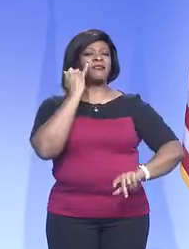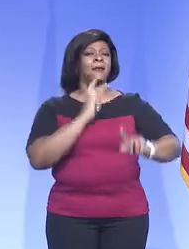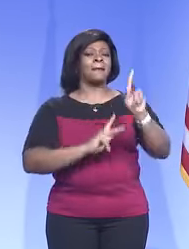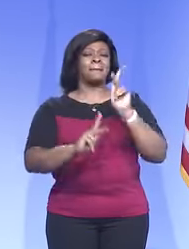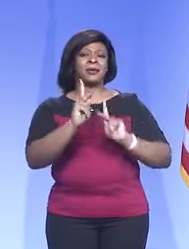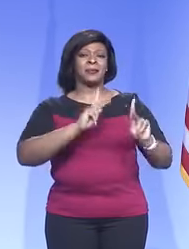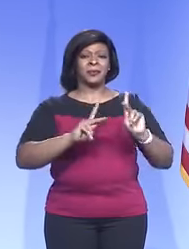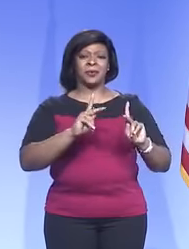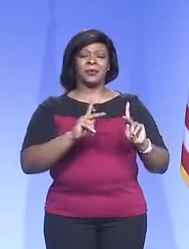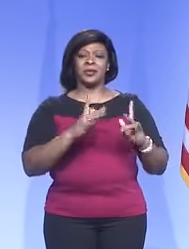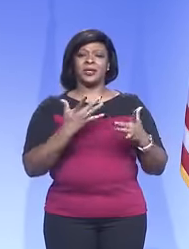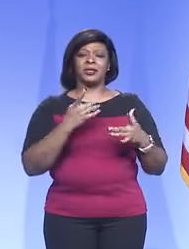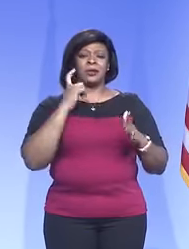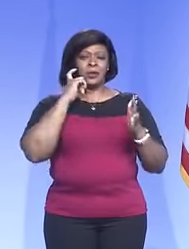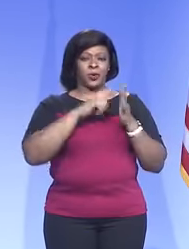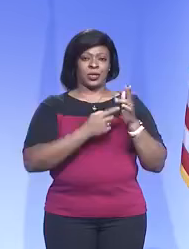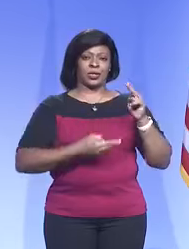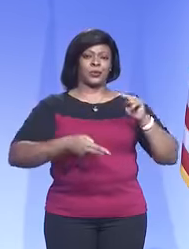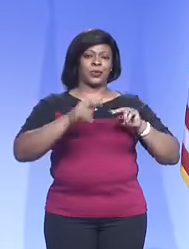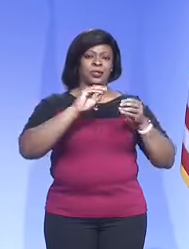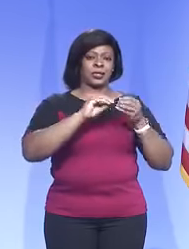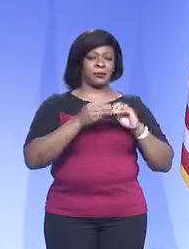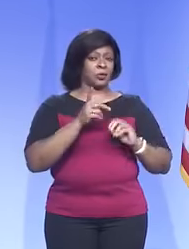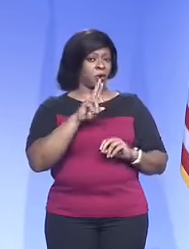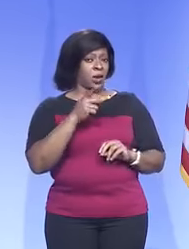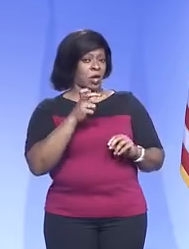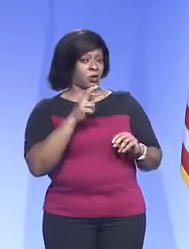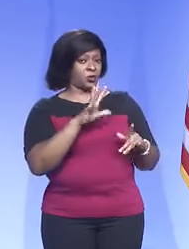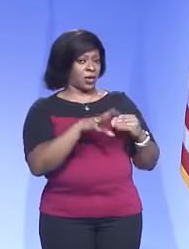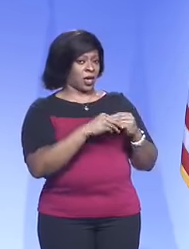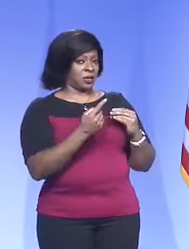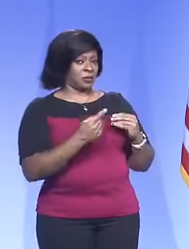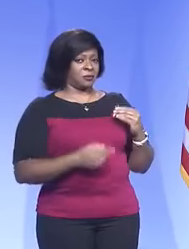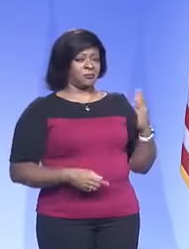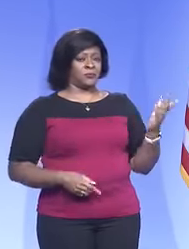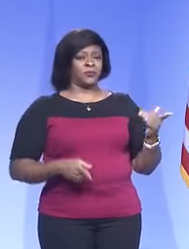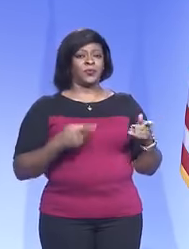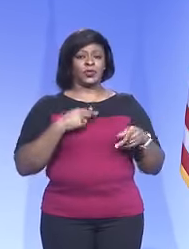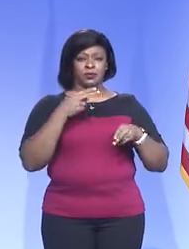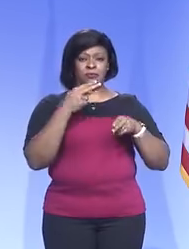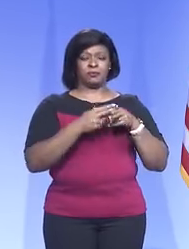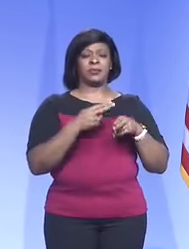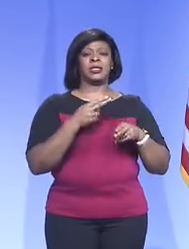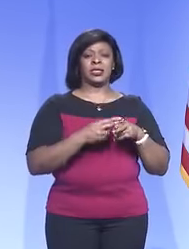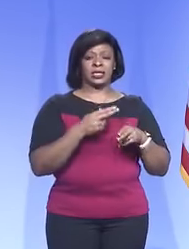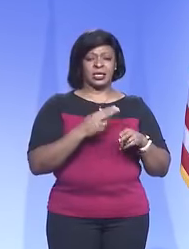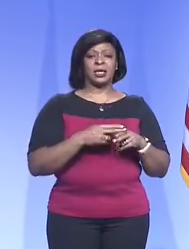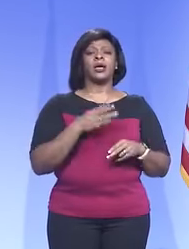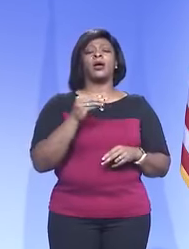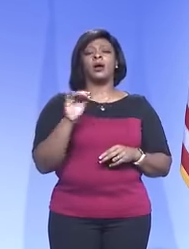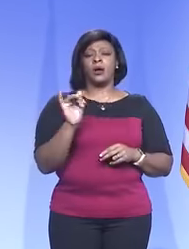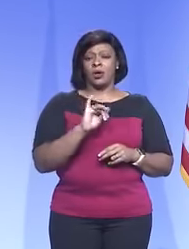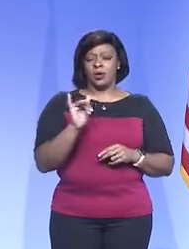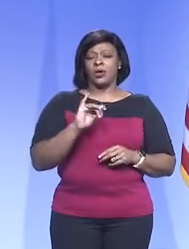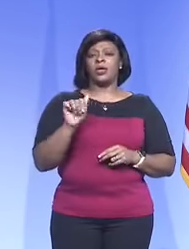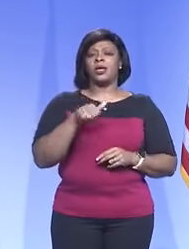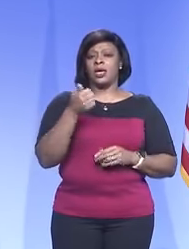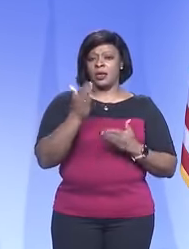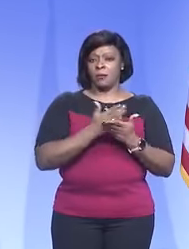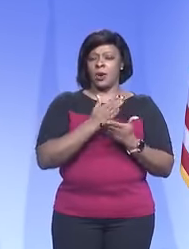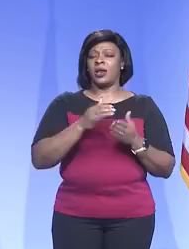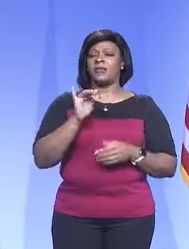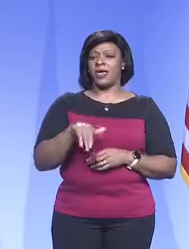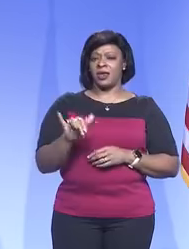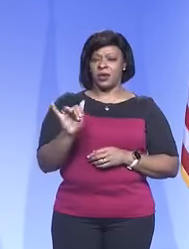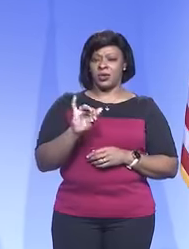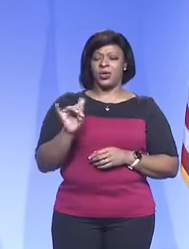if our numbers continue to increase. Dr. Haushalter, do you have anything? You mentioned staffing. Yeah, and the other part of that